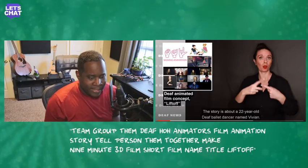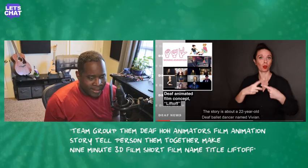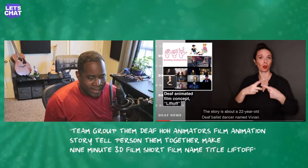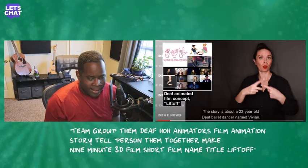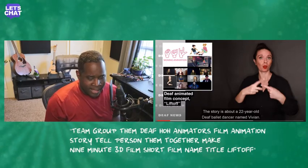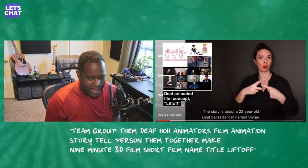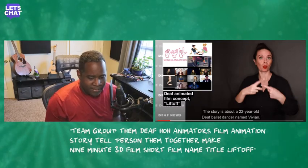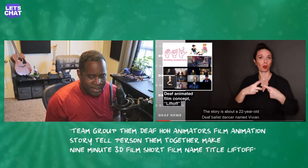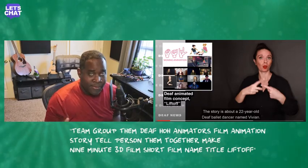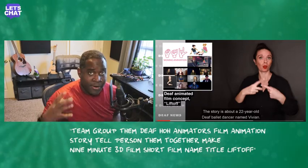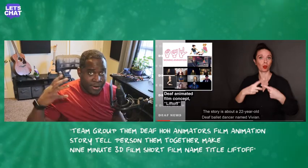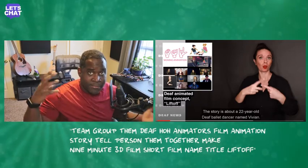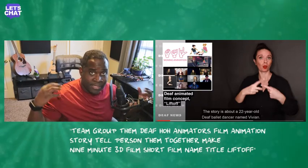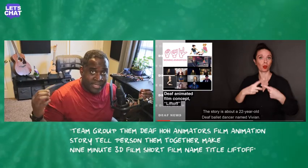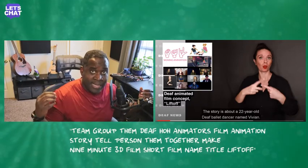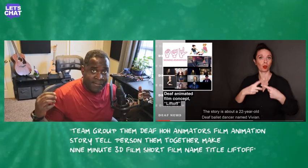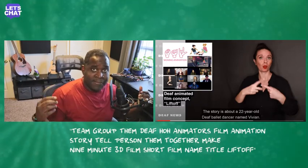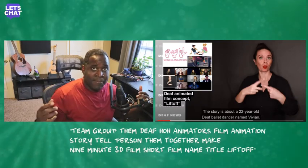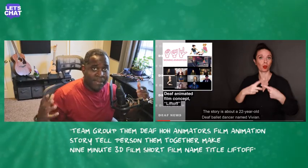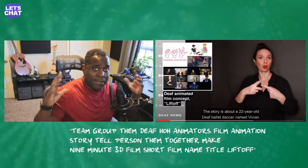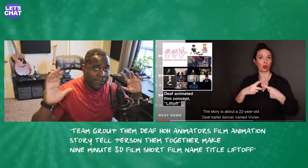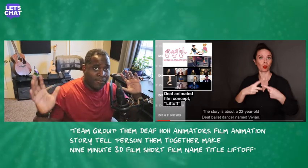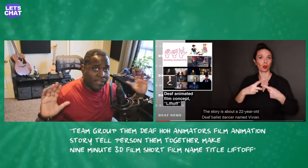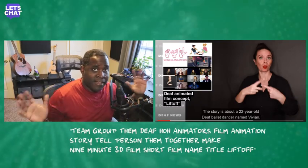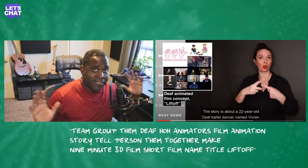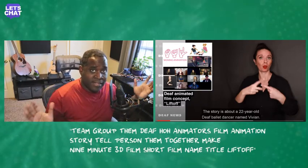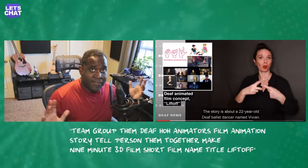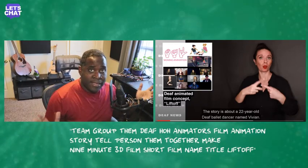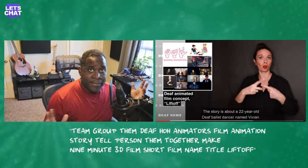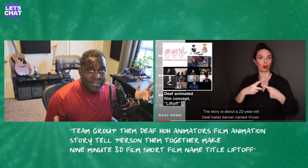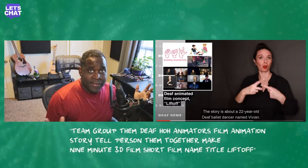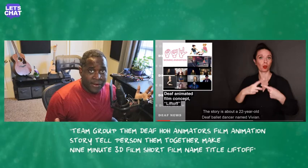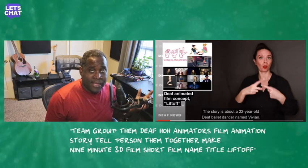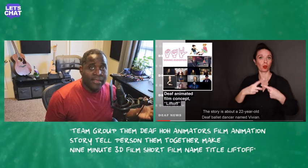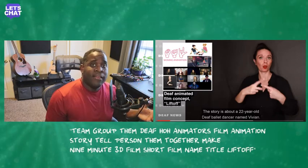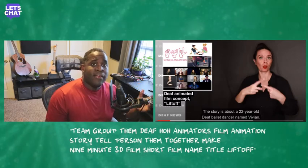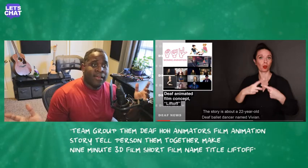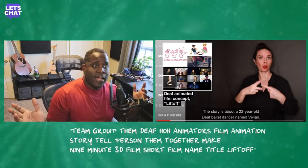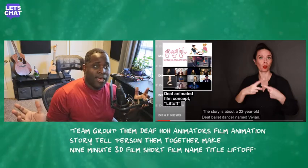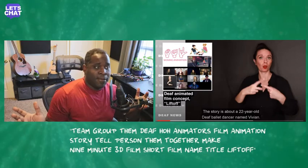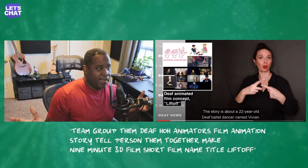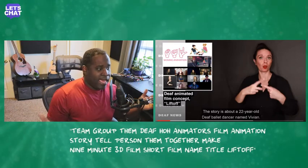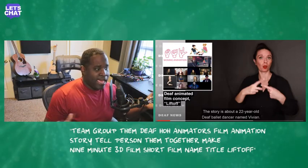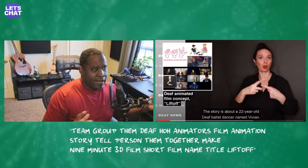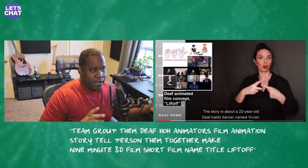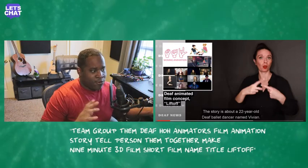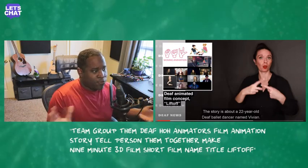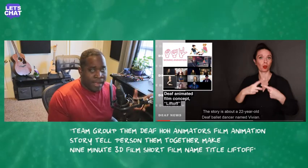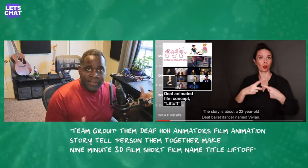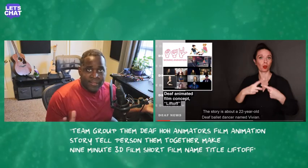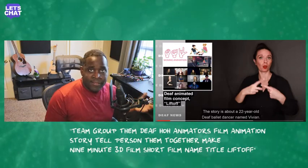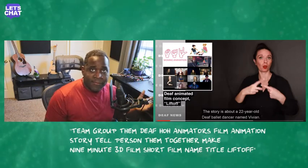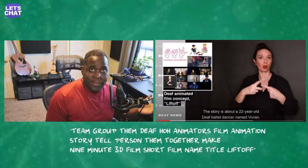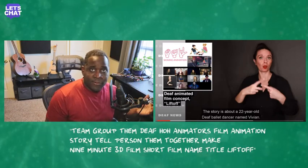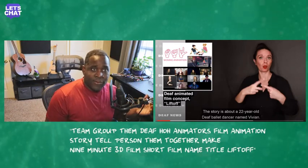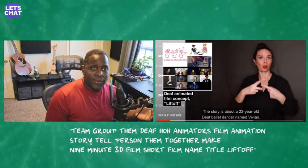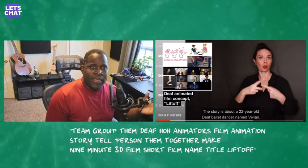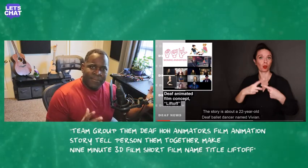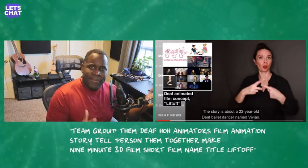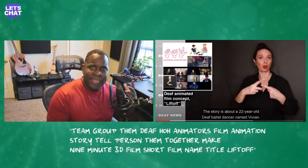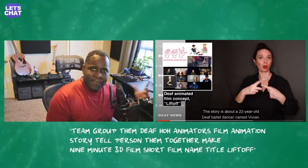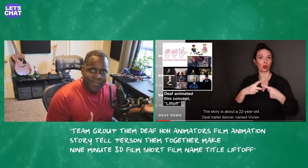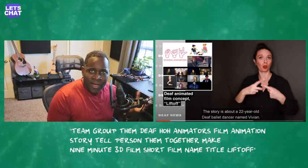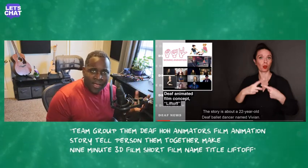are like, people who aren't completely deaf, people who've lost significant amounts of hearing, and are just wrapped into Delph